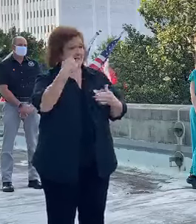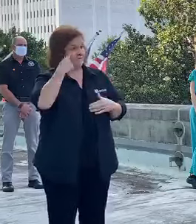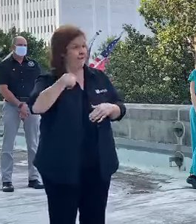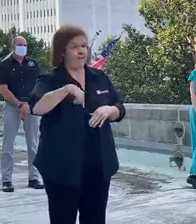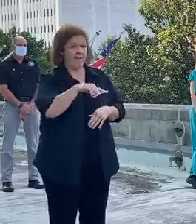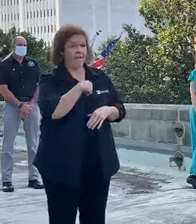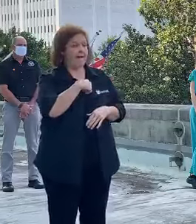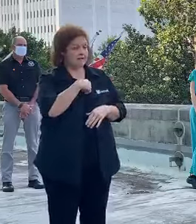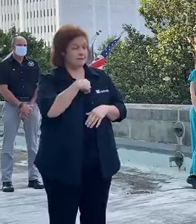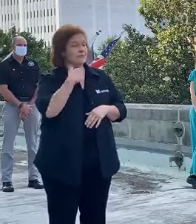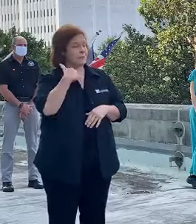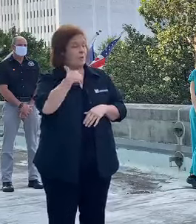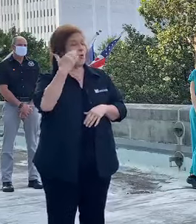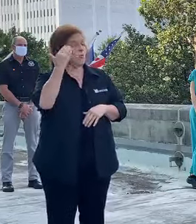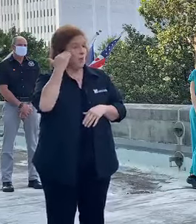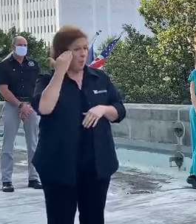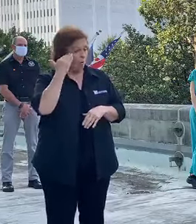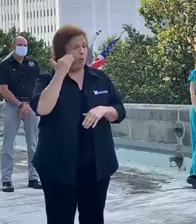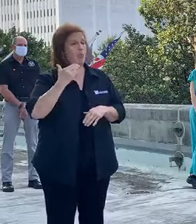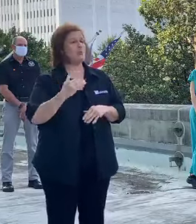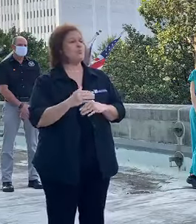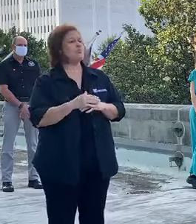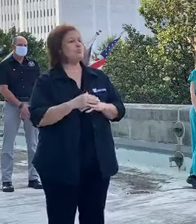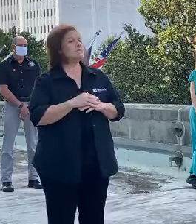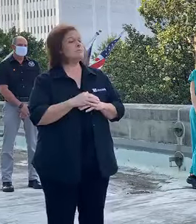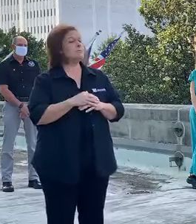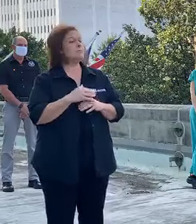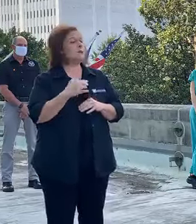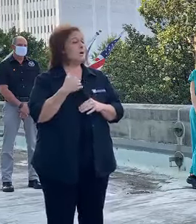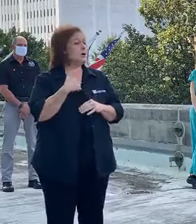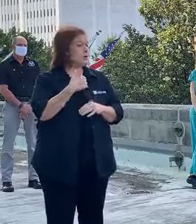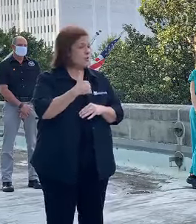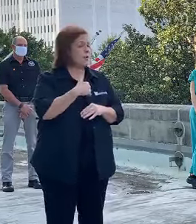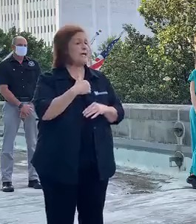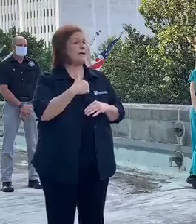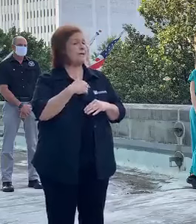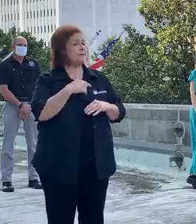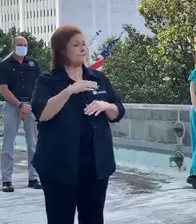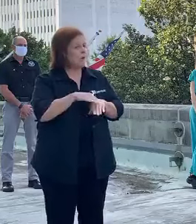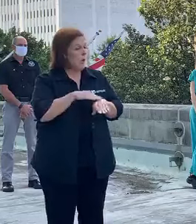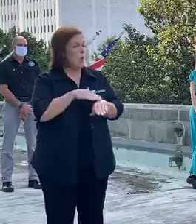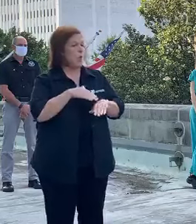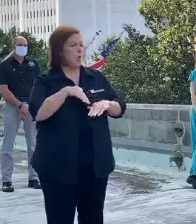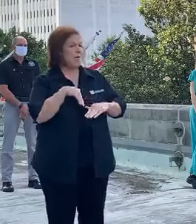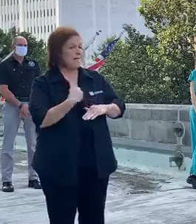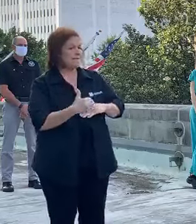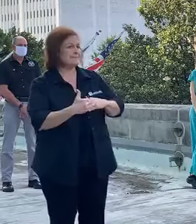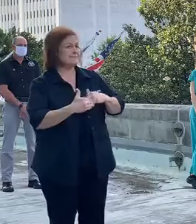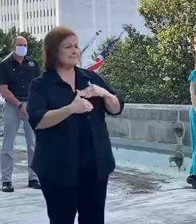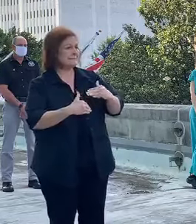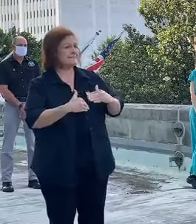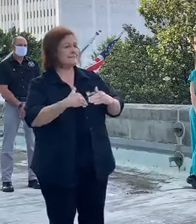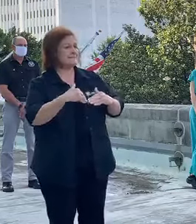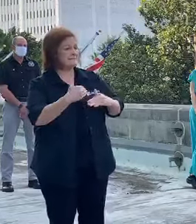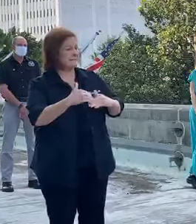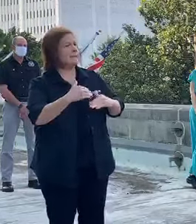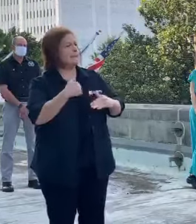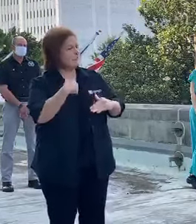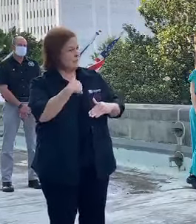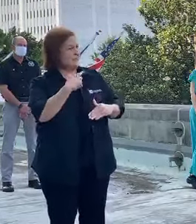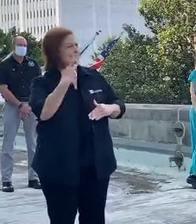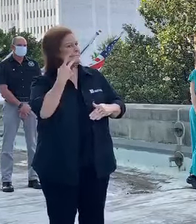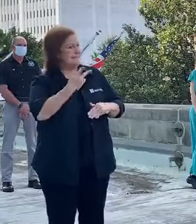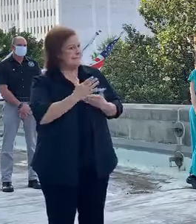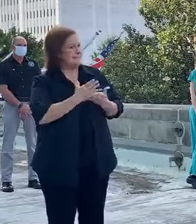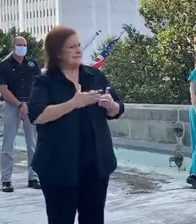understand that. We know that we're charting the course as we're moving through, and we are seeing progress.